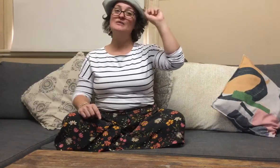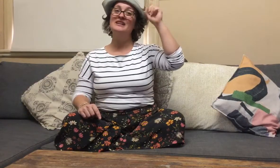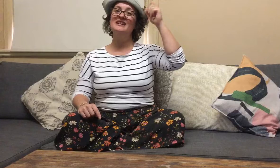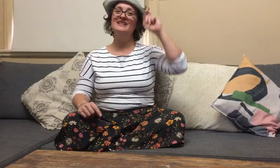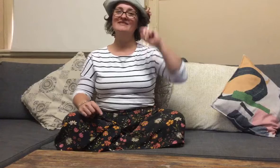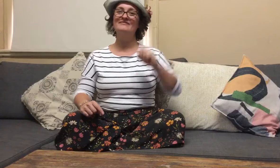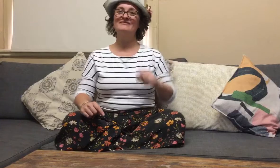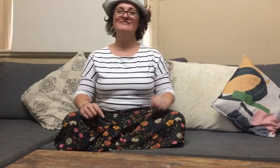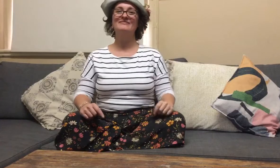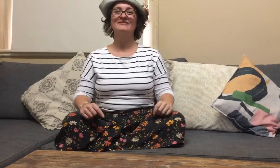worry